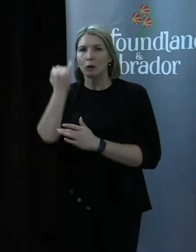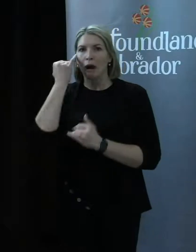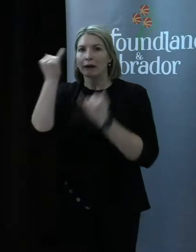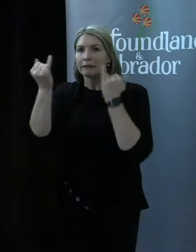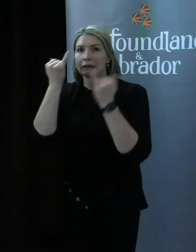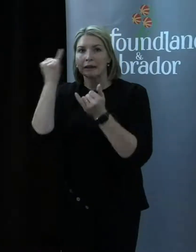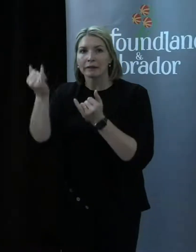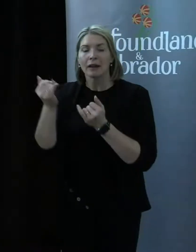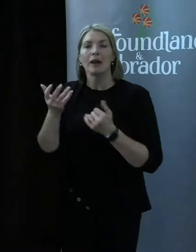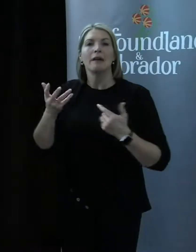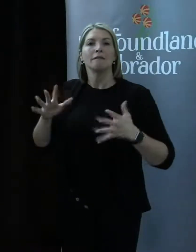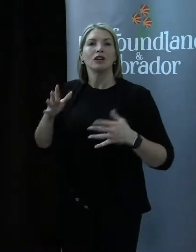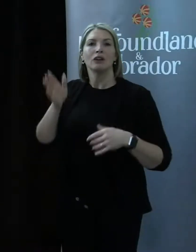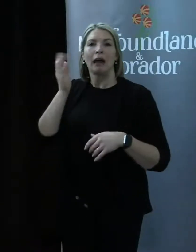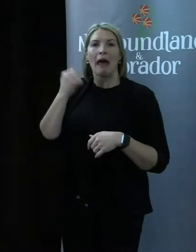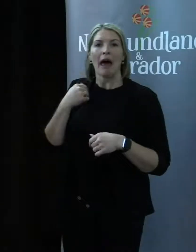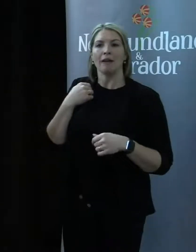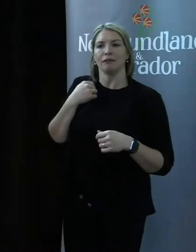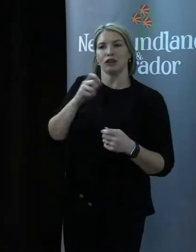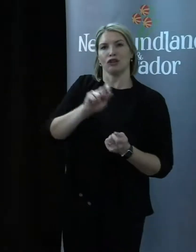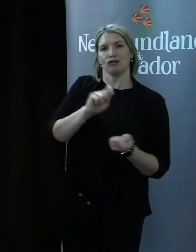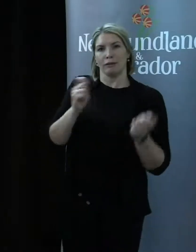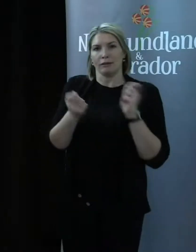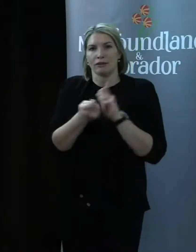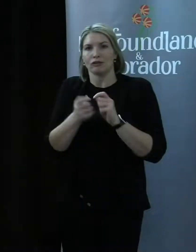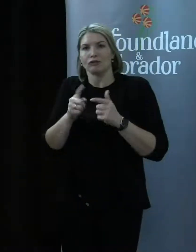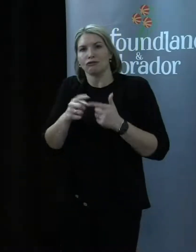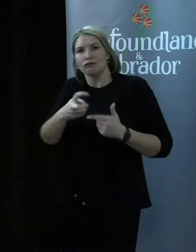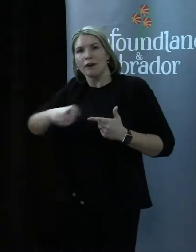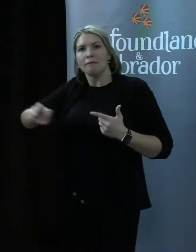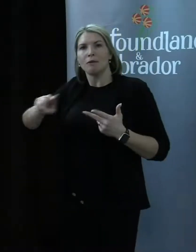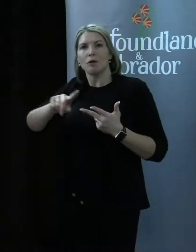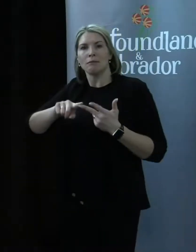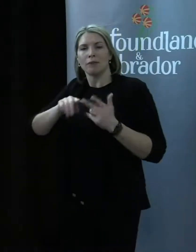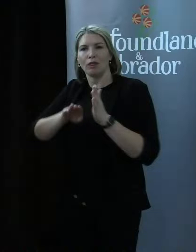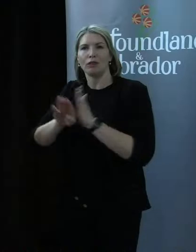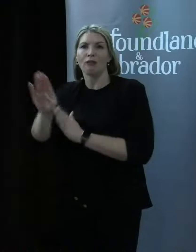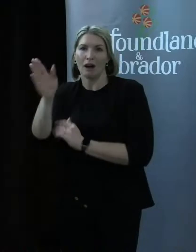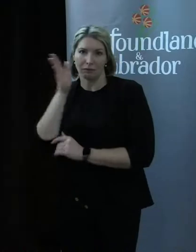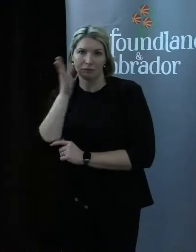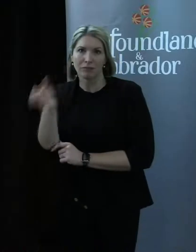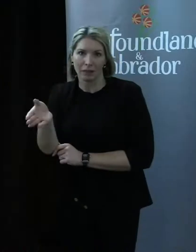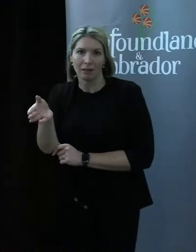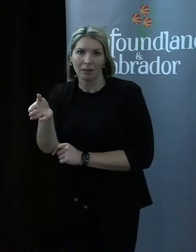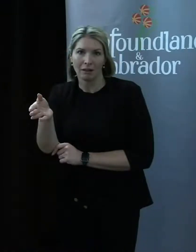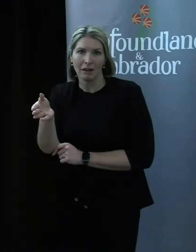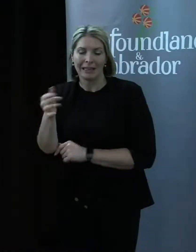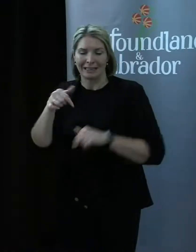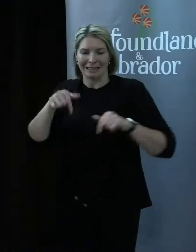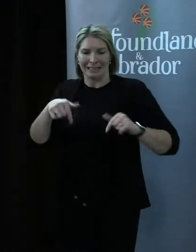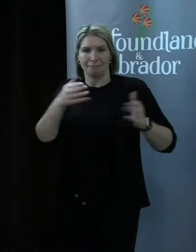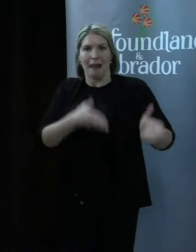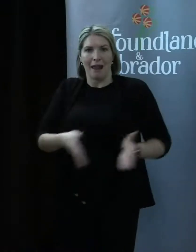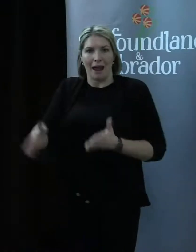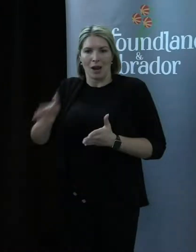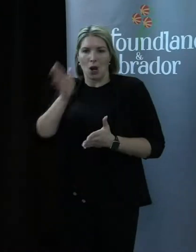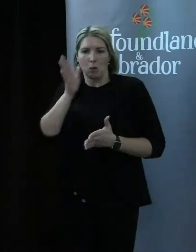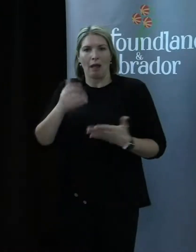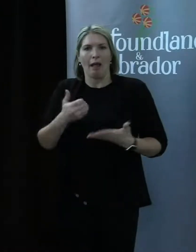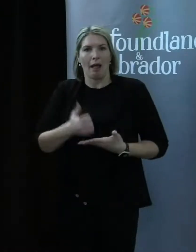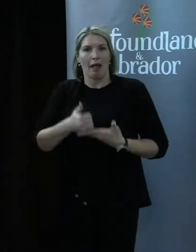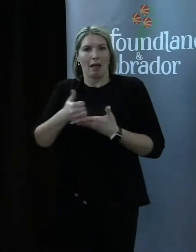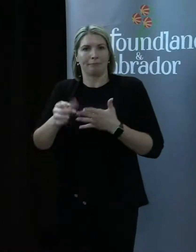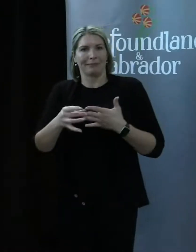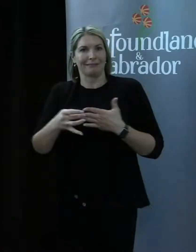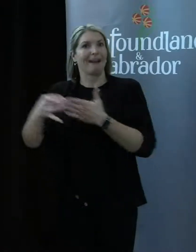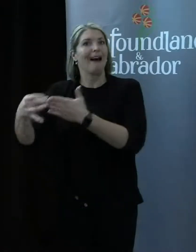transition, transform, and thrive. This document will be our industry's guiding light. Indeed, some of the actions in